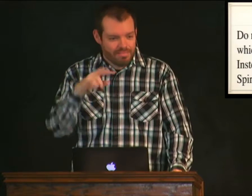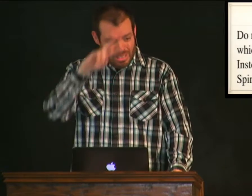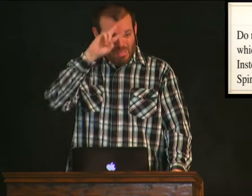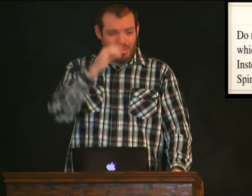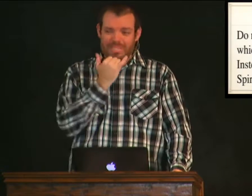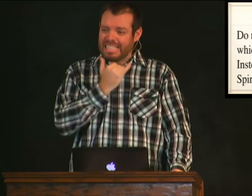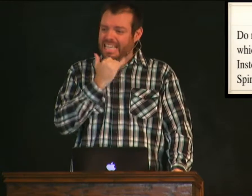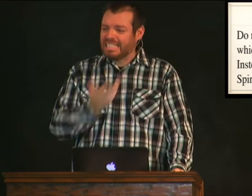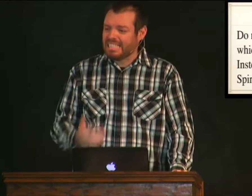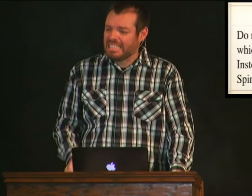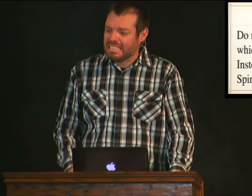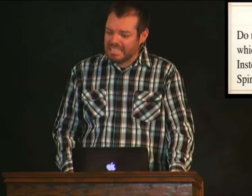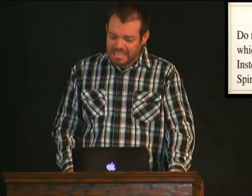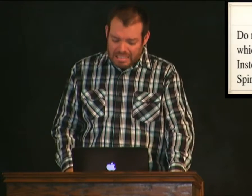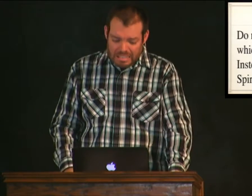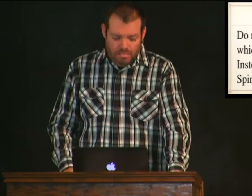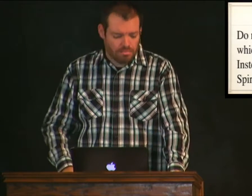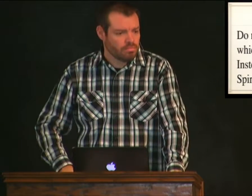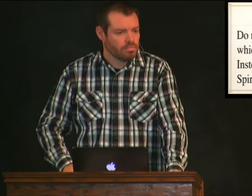Make stupid mistakes.